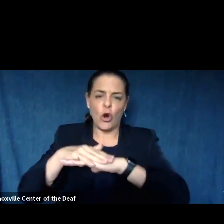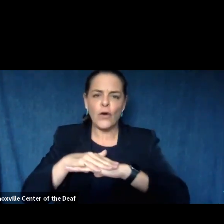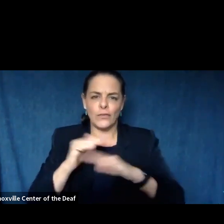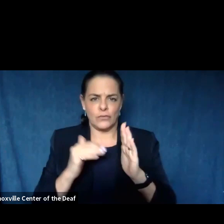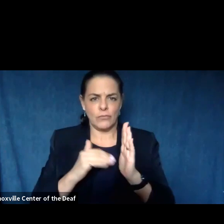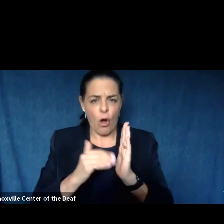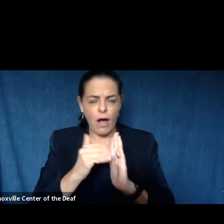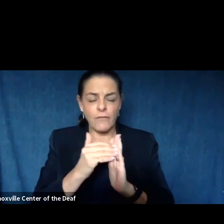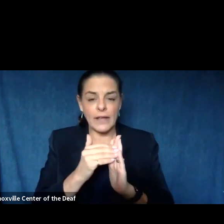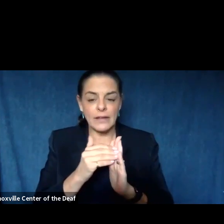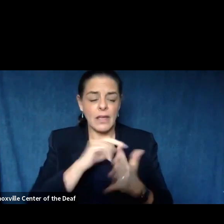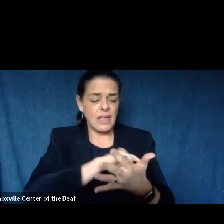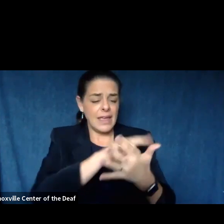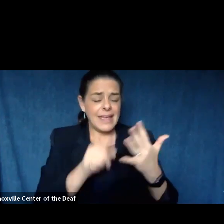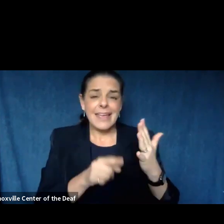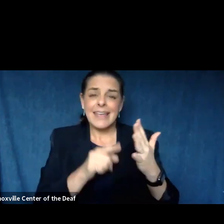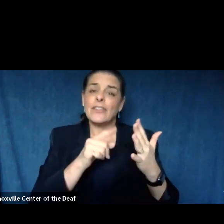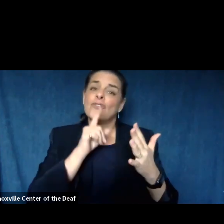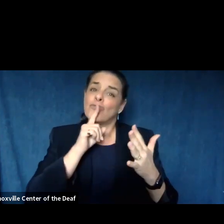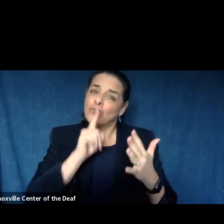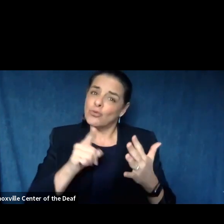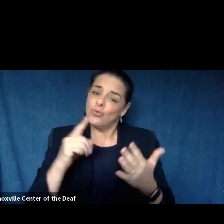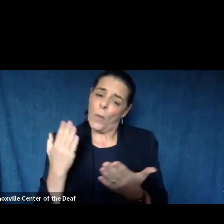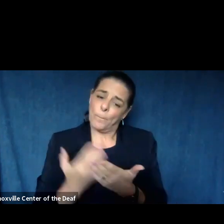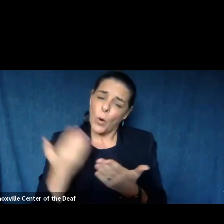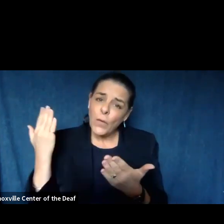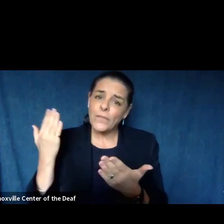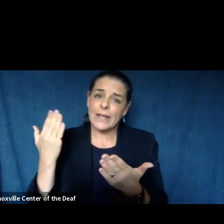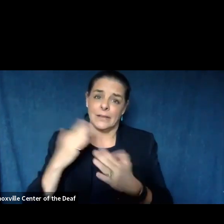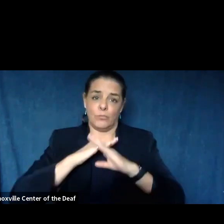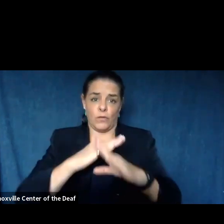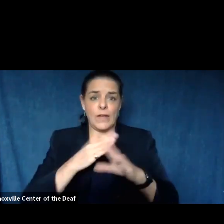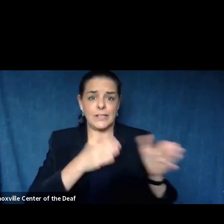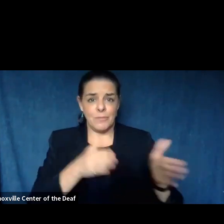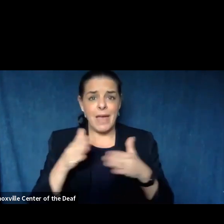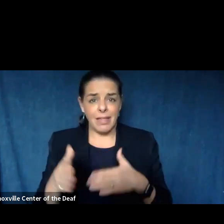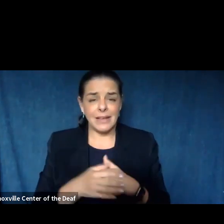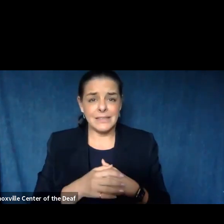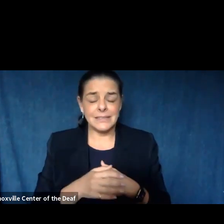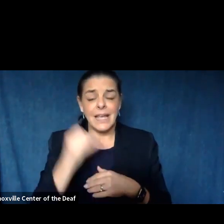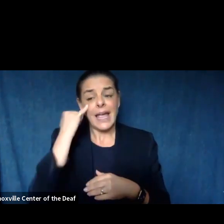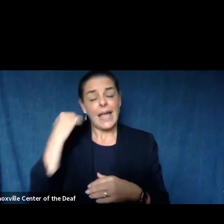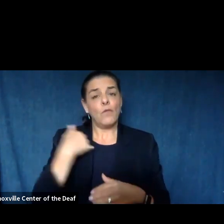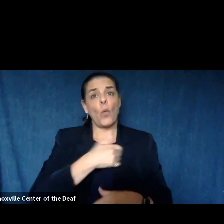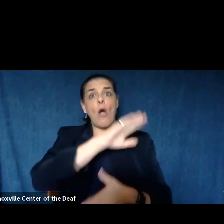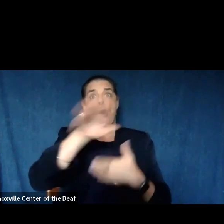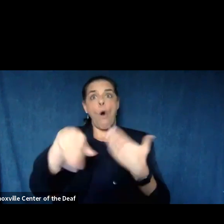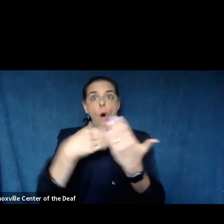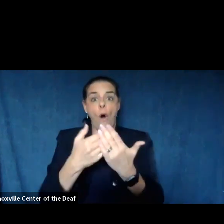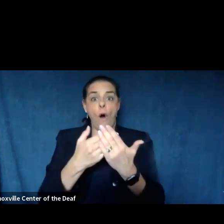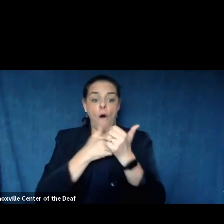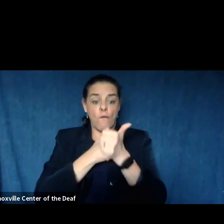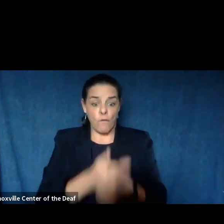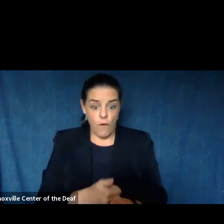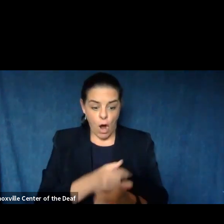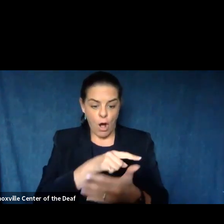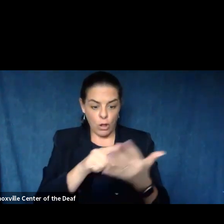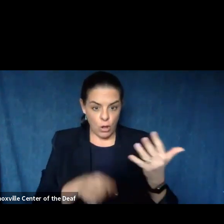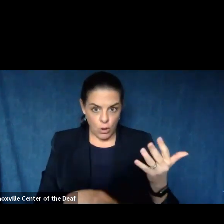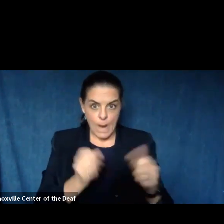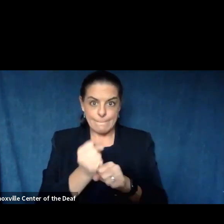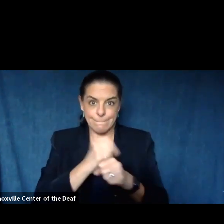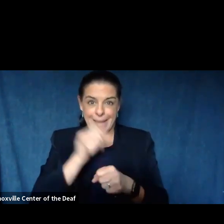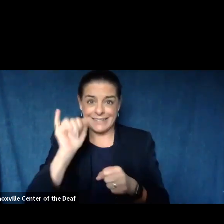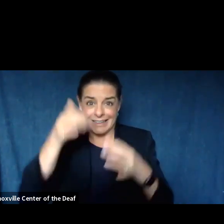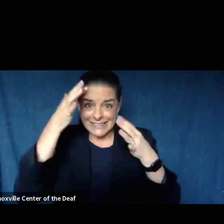are tried and true, proven prevention methods. And if we all do those, if we all choose to do those,